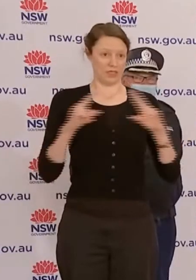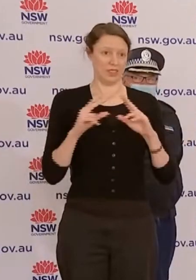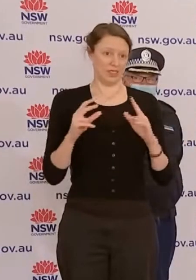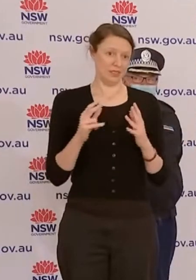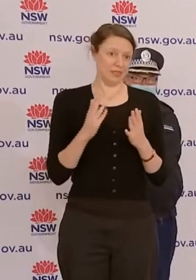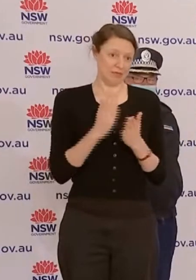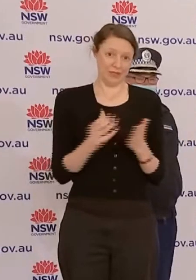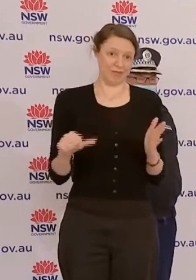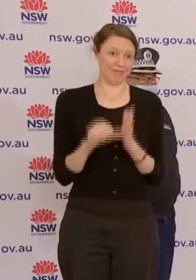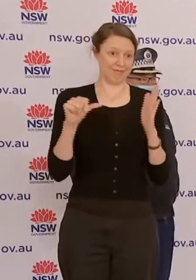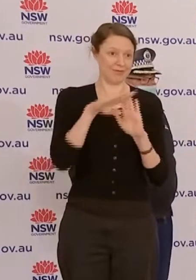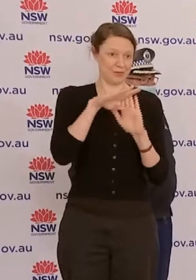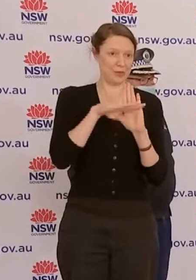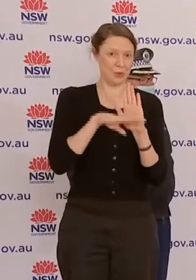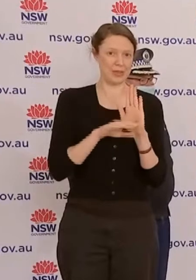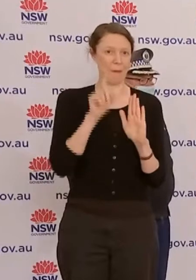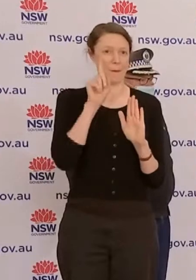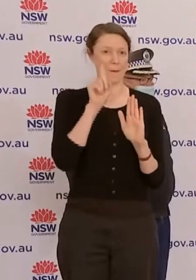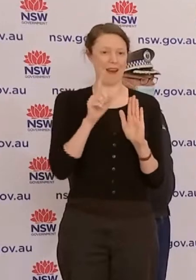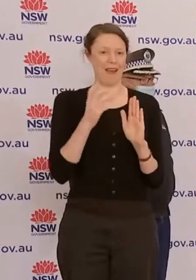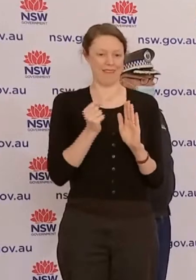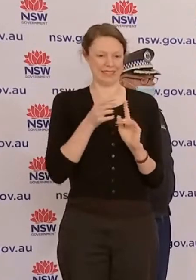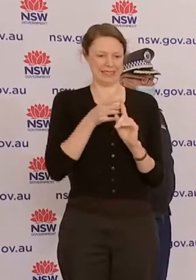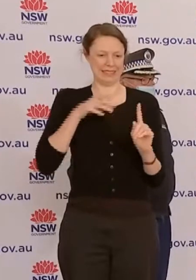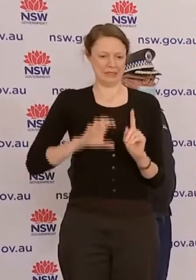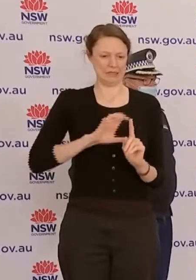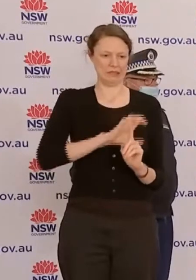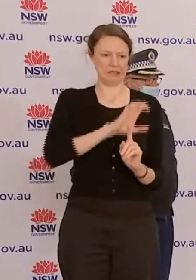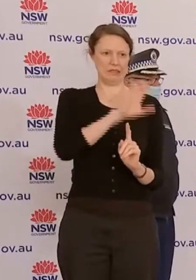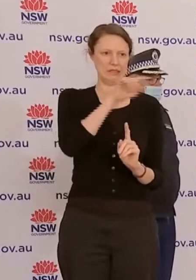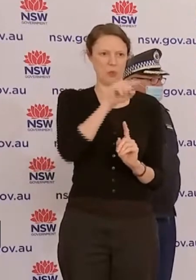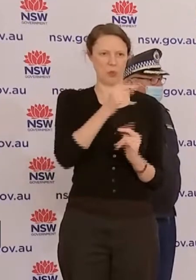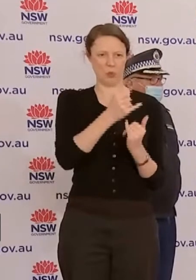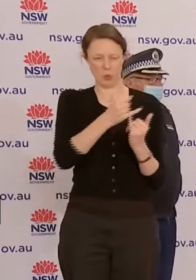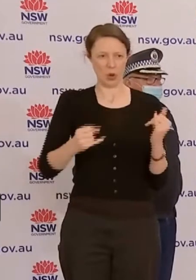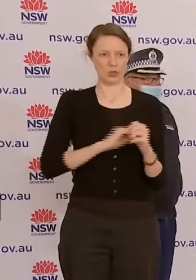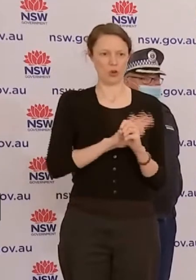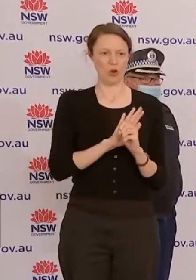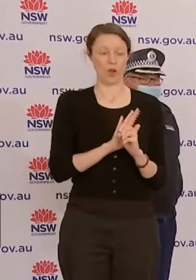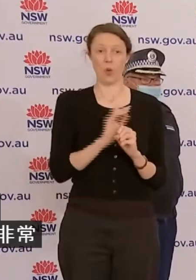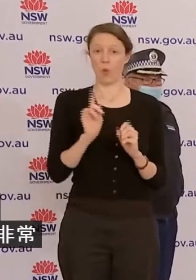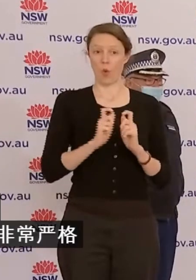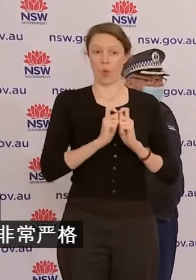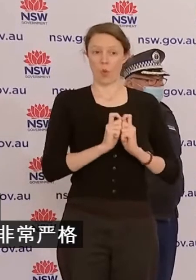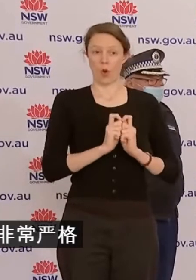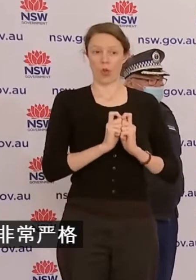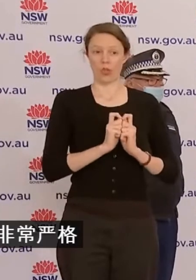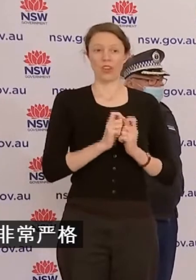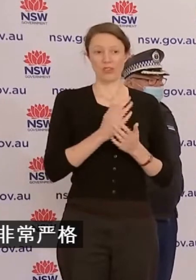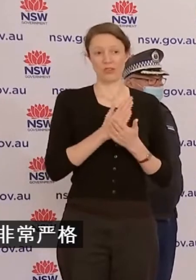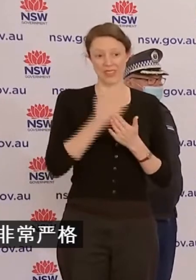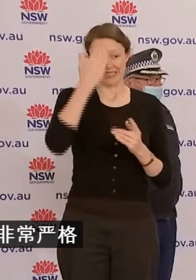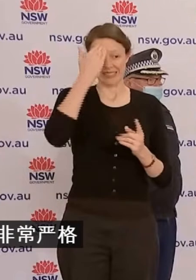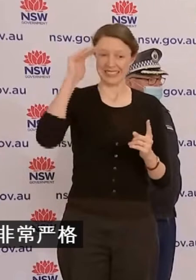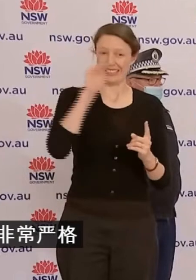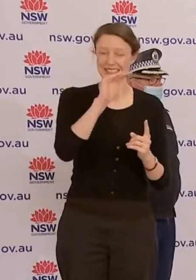What the LGAs have concerned, the elements of that that's been useful is one is really calling out those risks, and I think